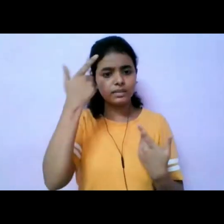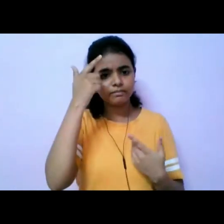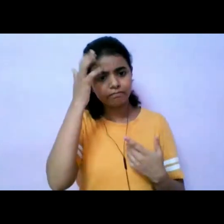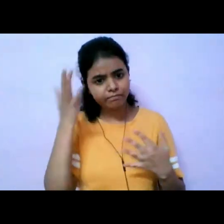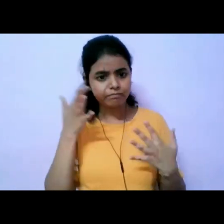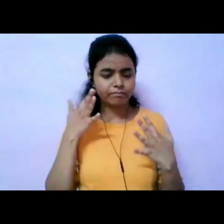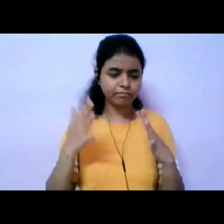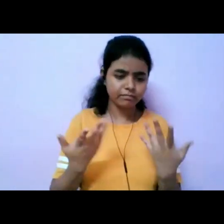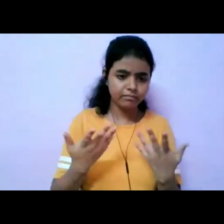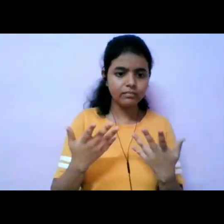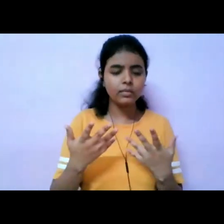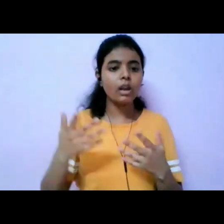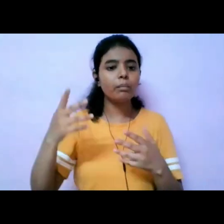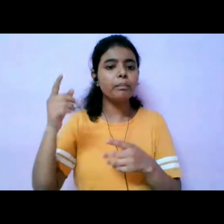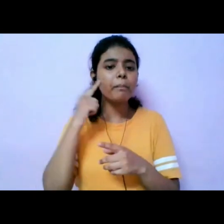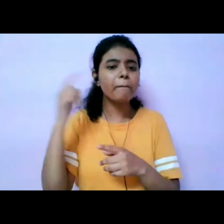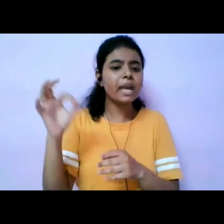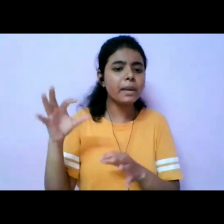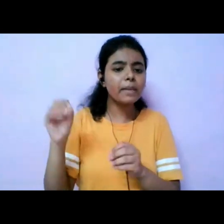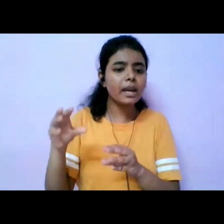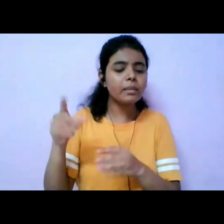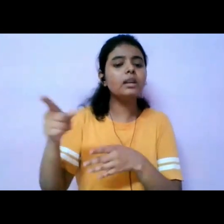you're a person with